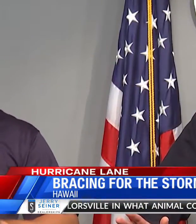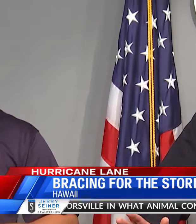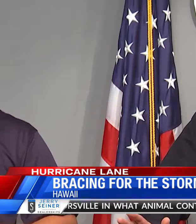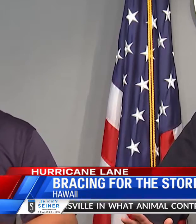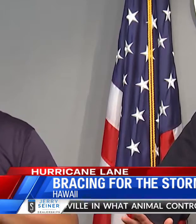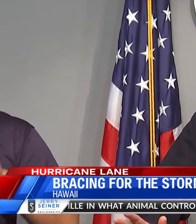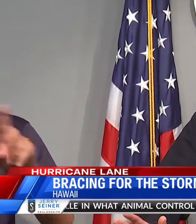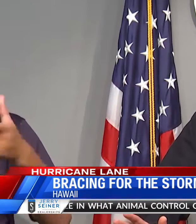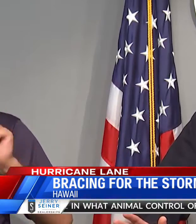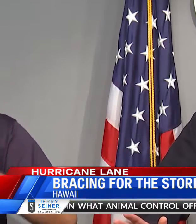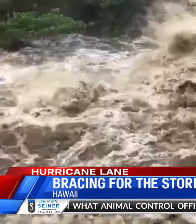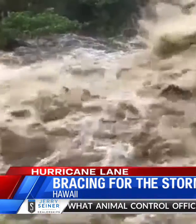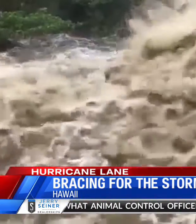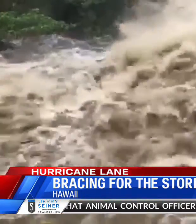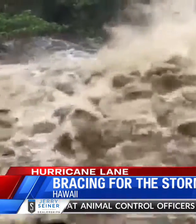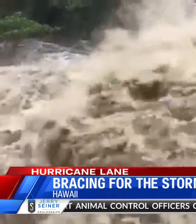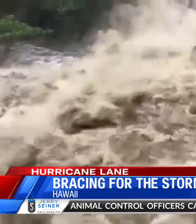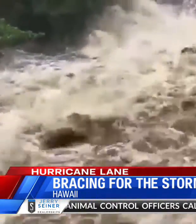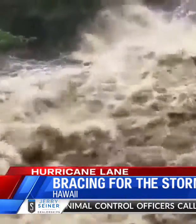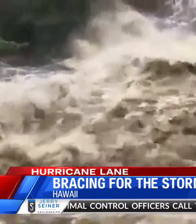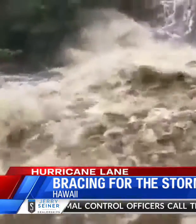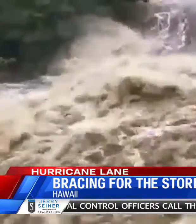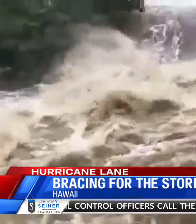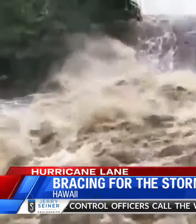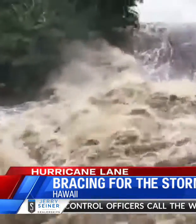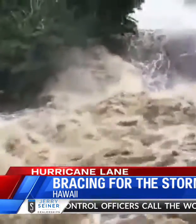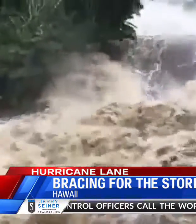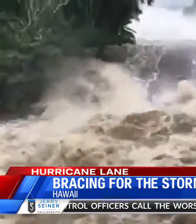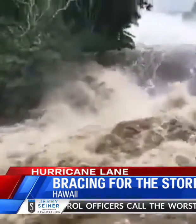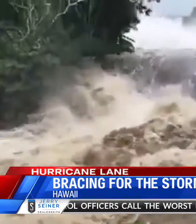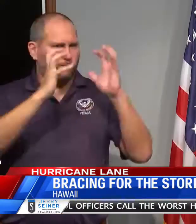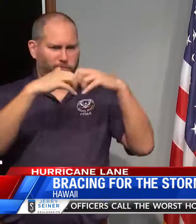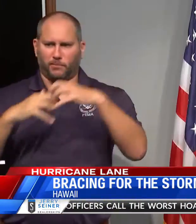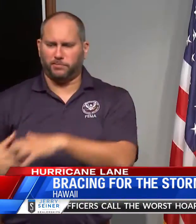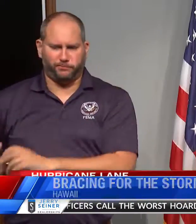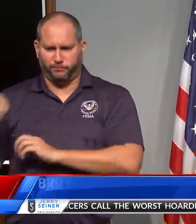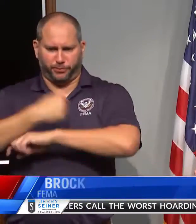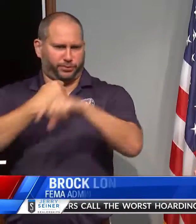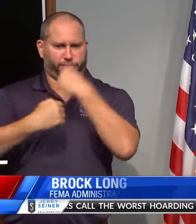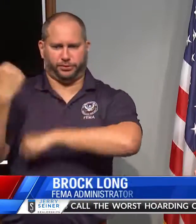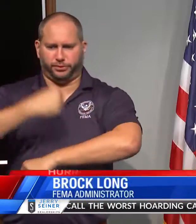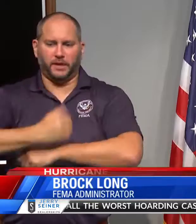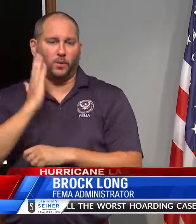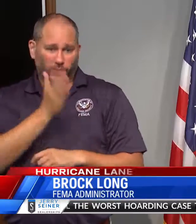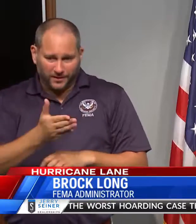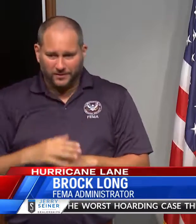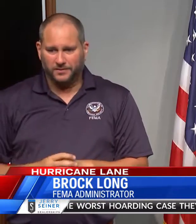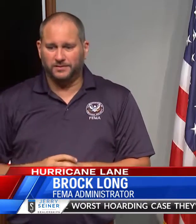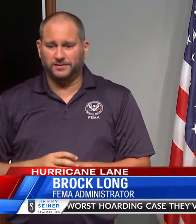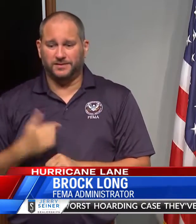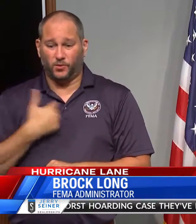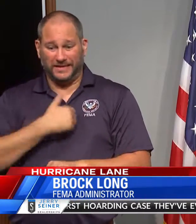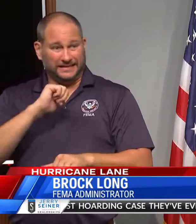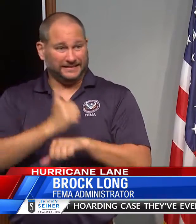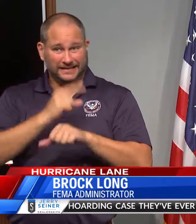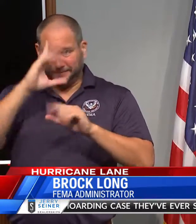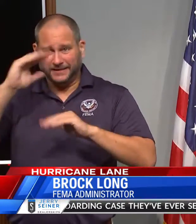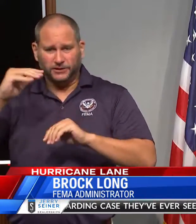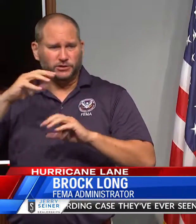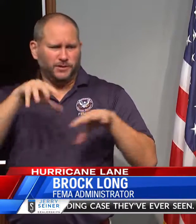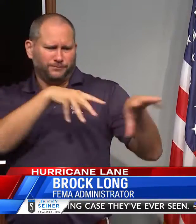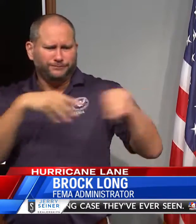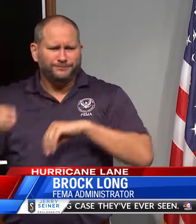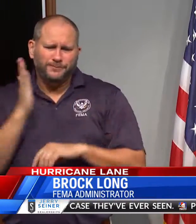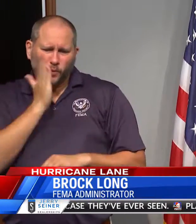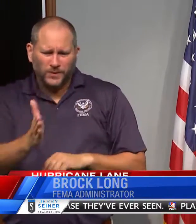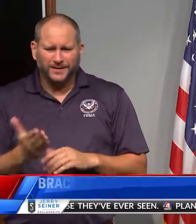Long painted a bleak picture of what lies ahead for the Aloha State. The power could go off for quite some time and the infrastructure is